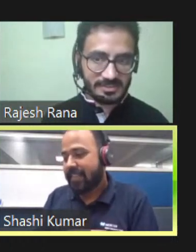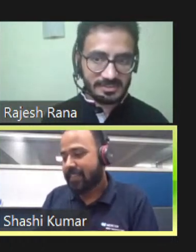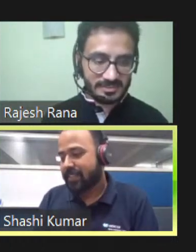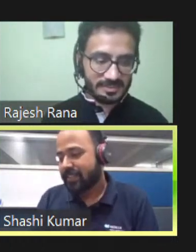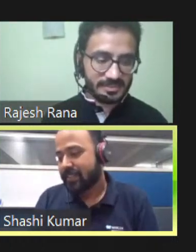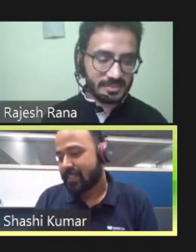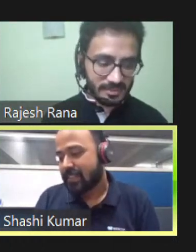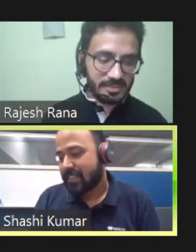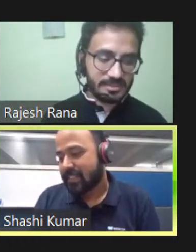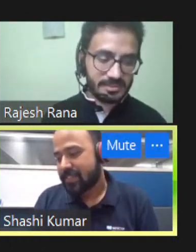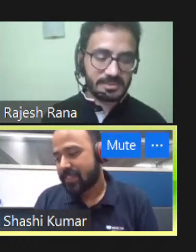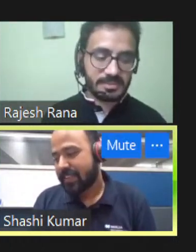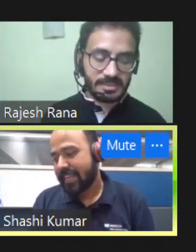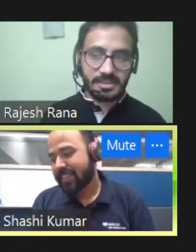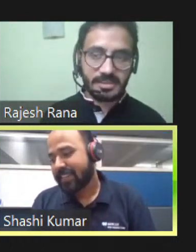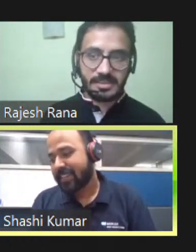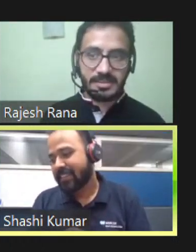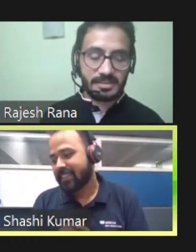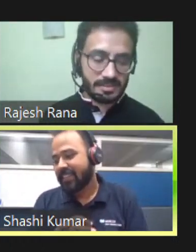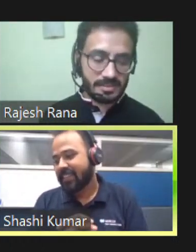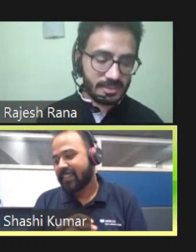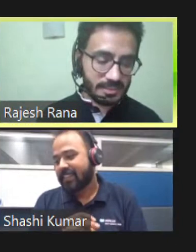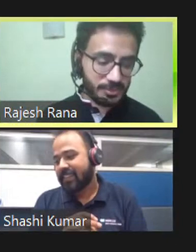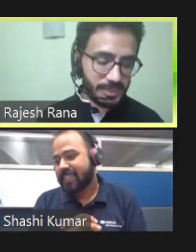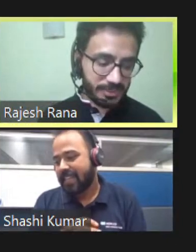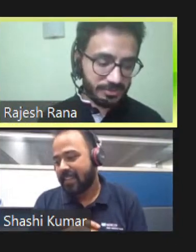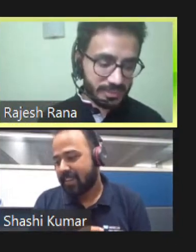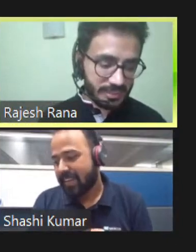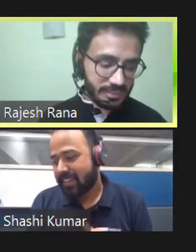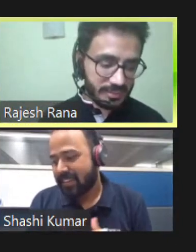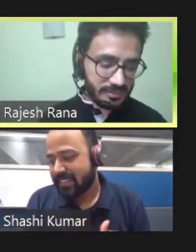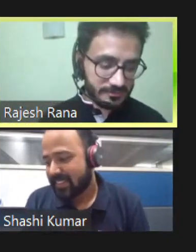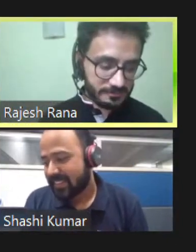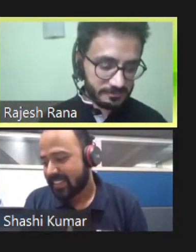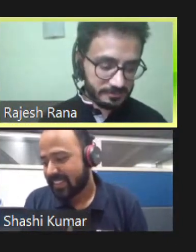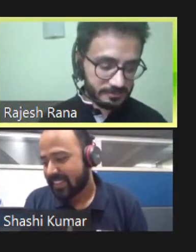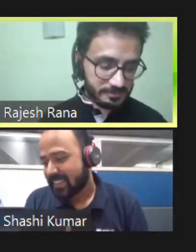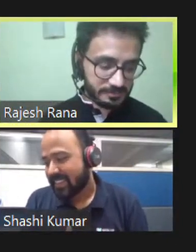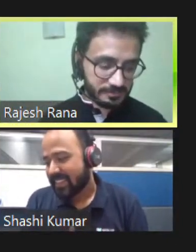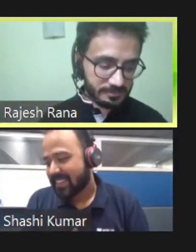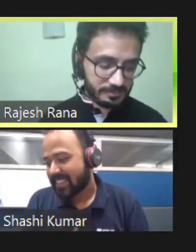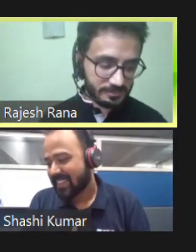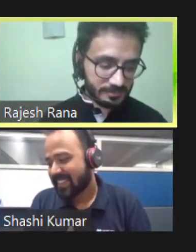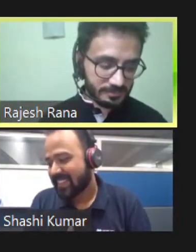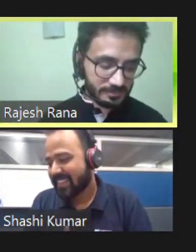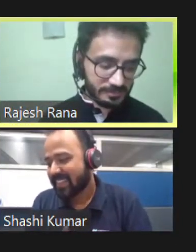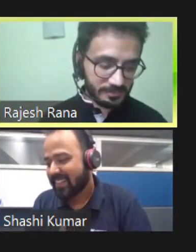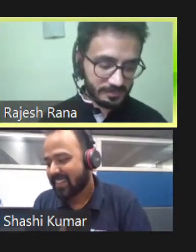right? Srishti, right? Nice to meet you, right?